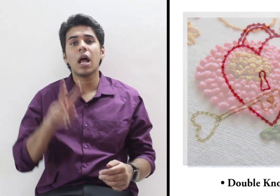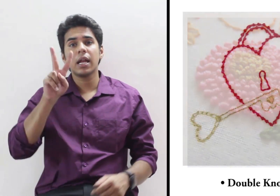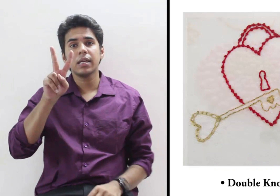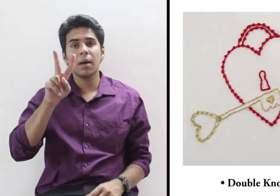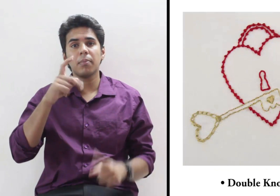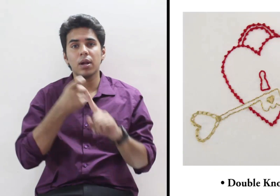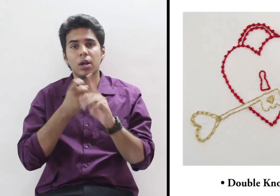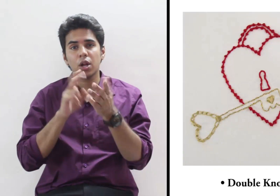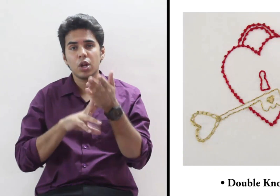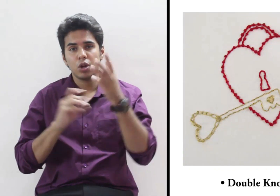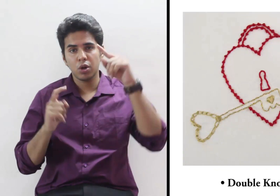double knot,